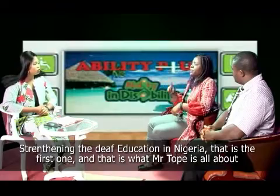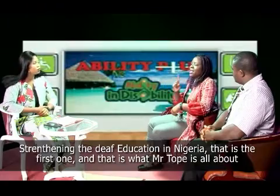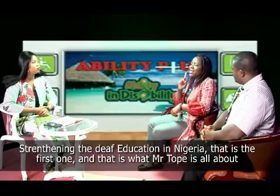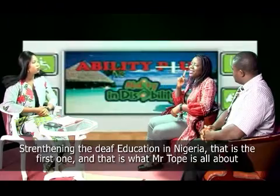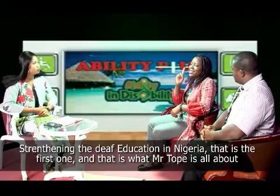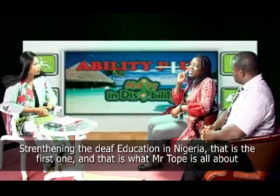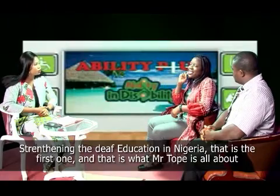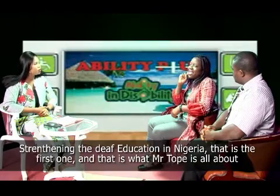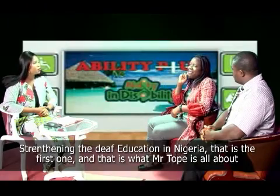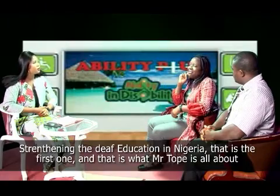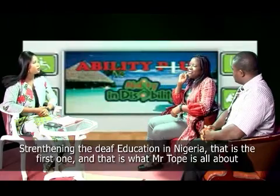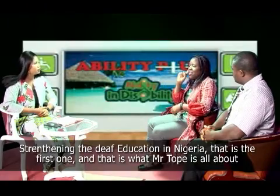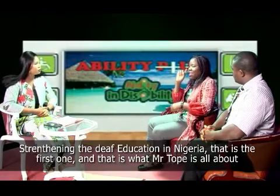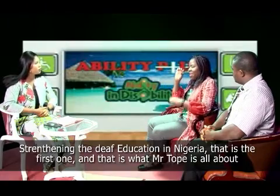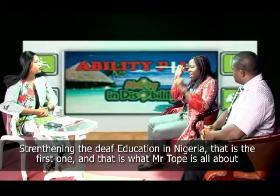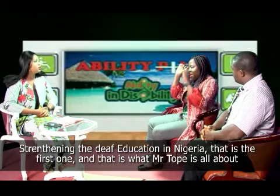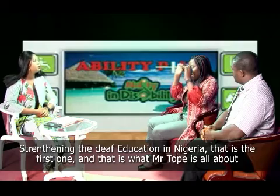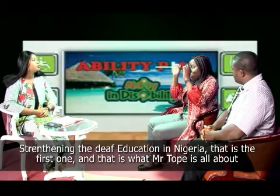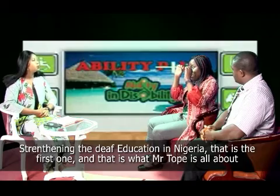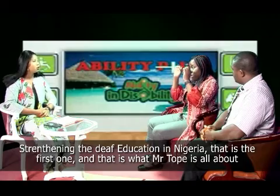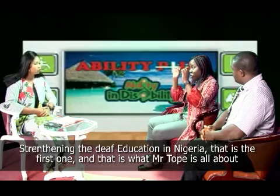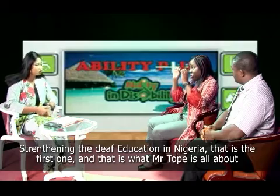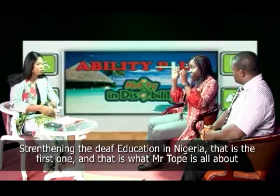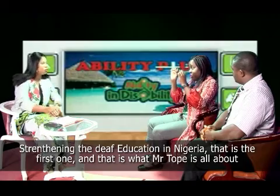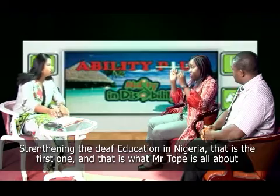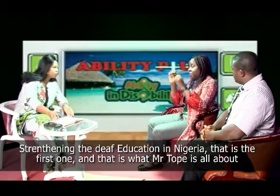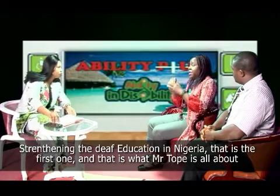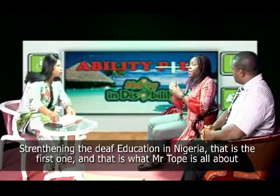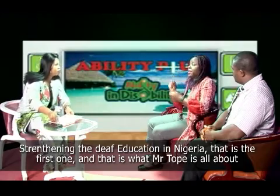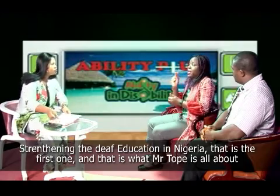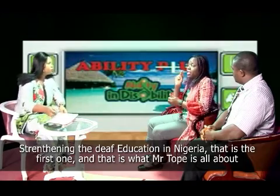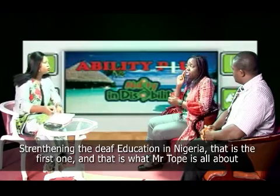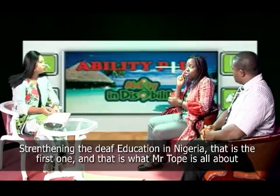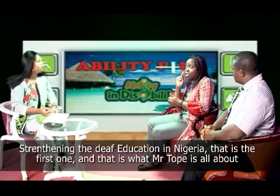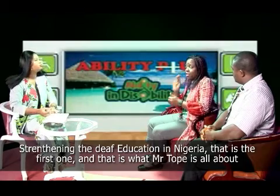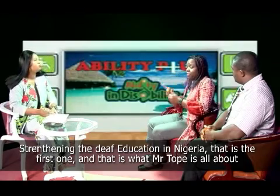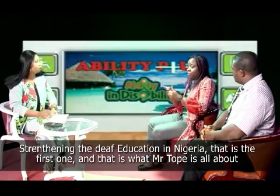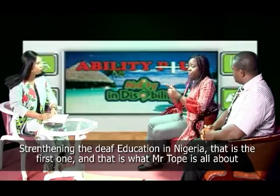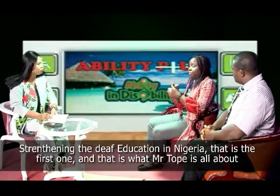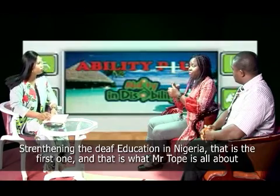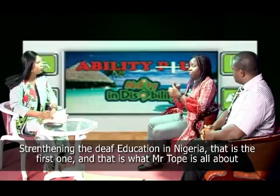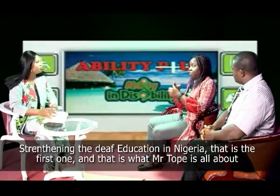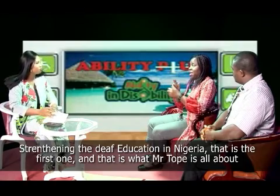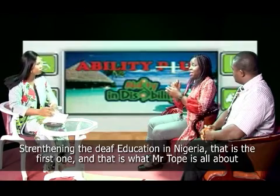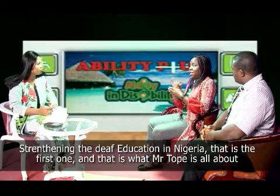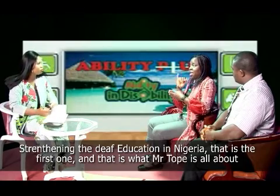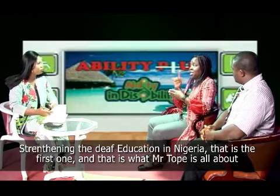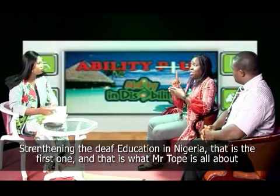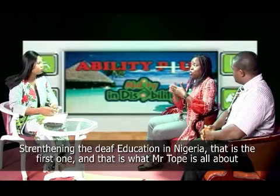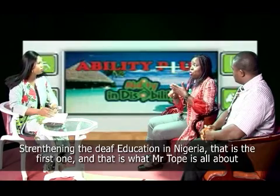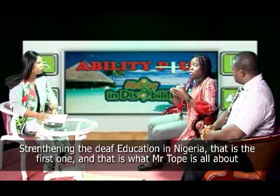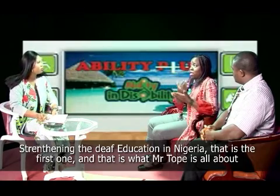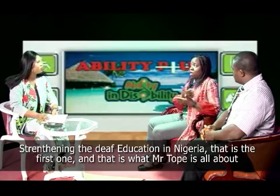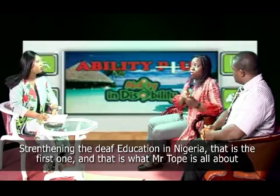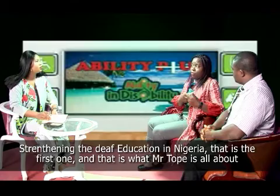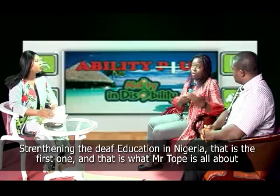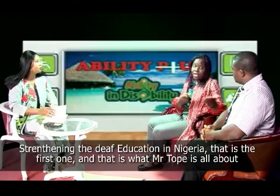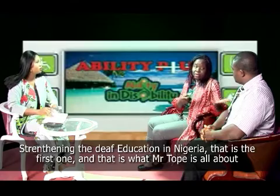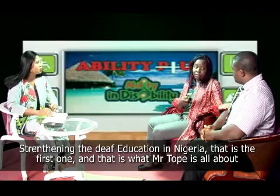Strengthening the deaf education in Nigeria. That's the first one. And that is what